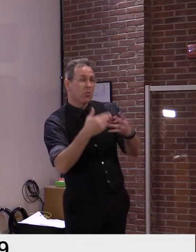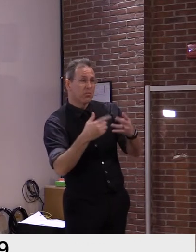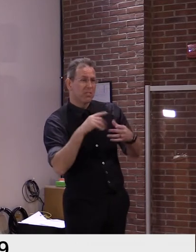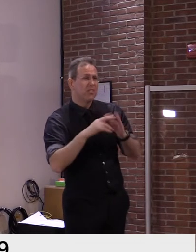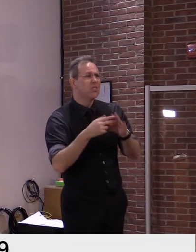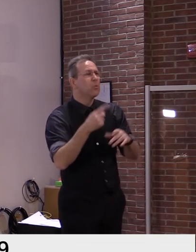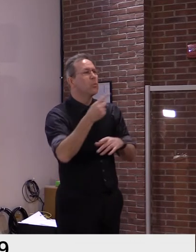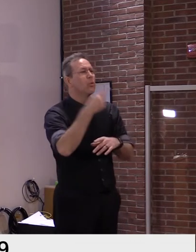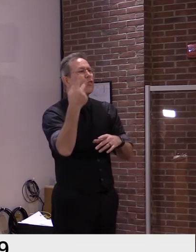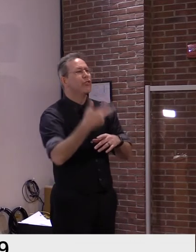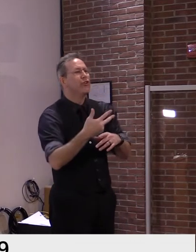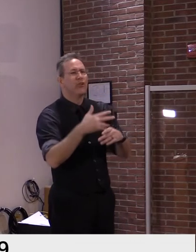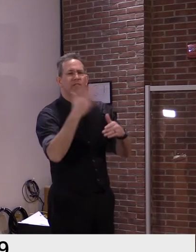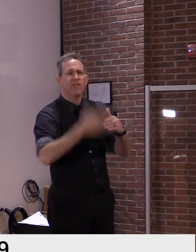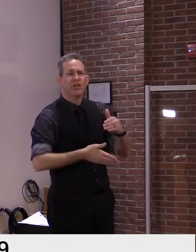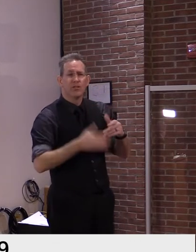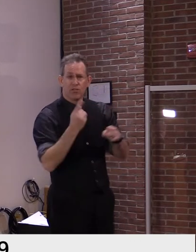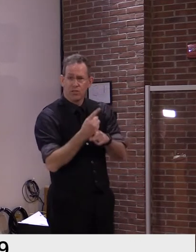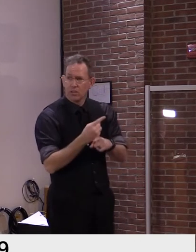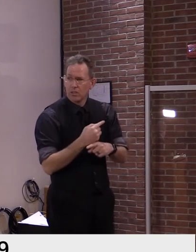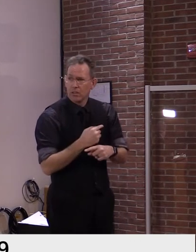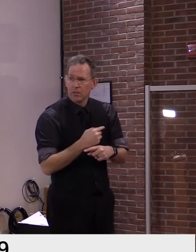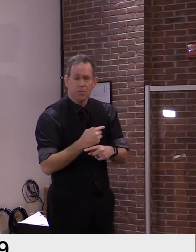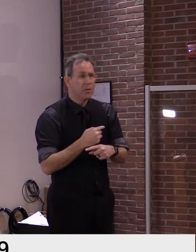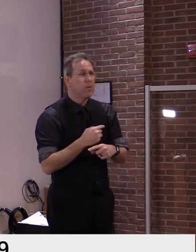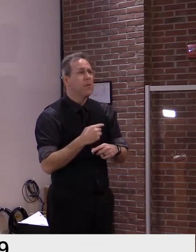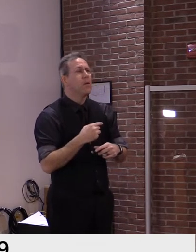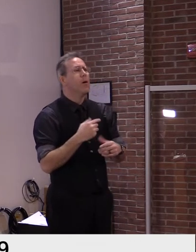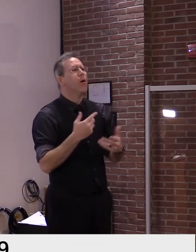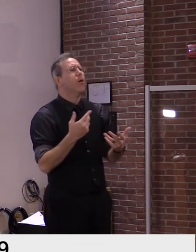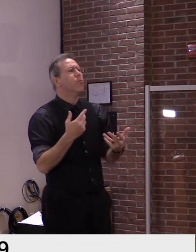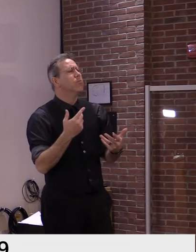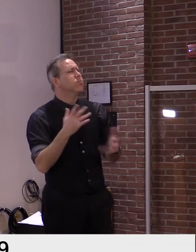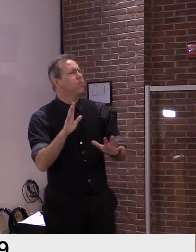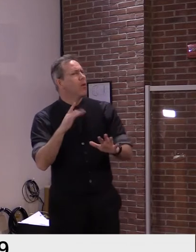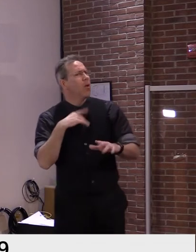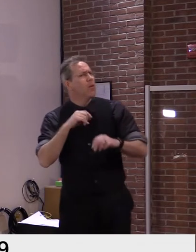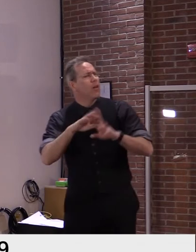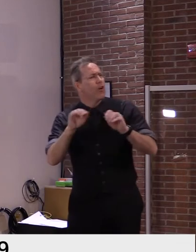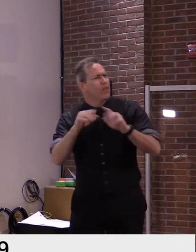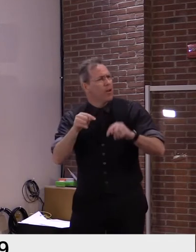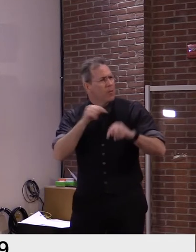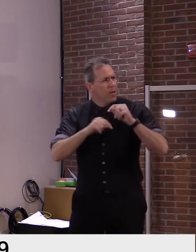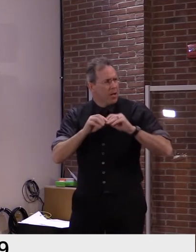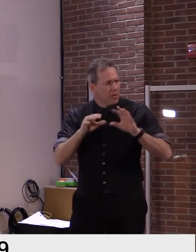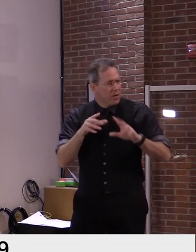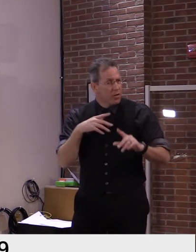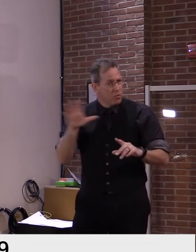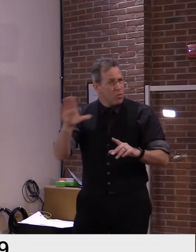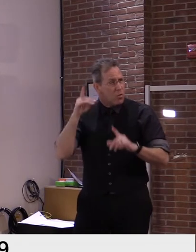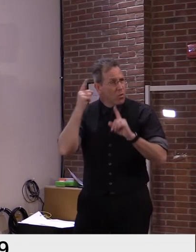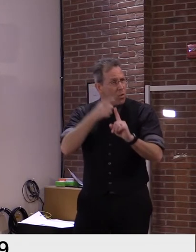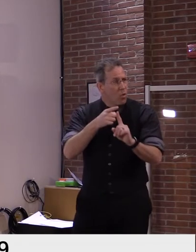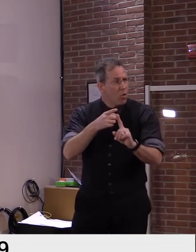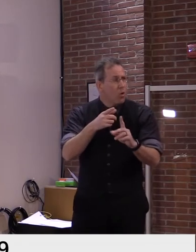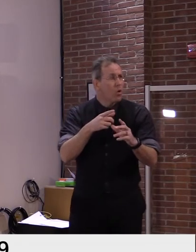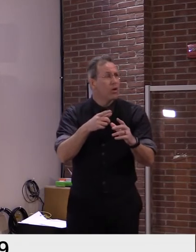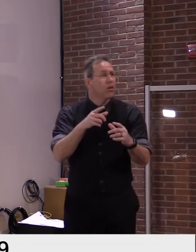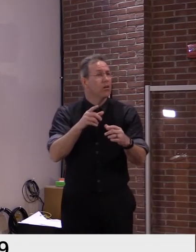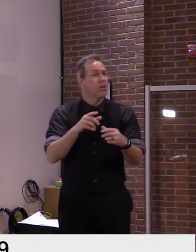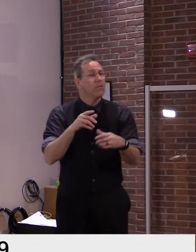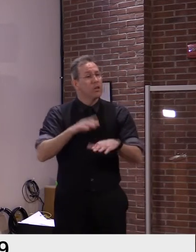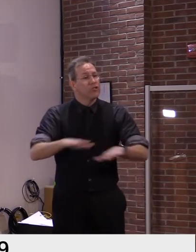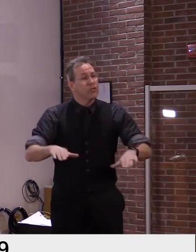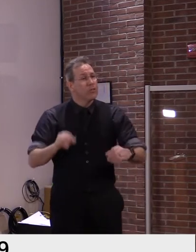Okay. And I wanted to double back to, you know, the goal of full in-person instruction, which obviously